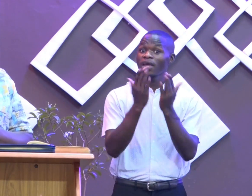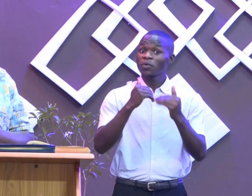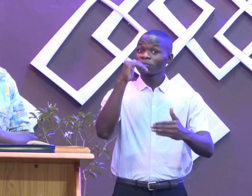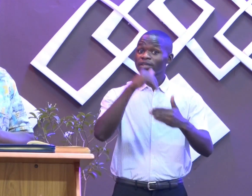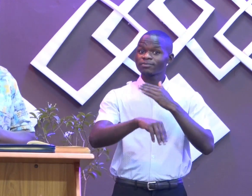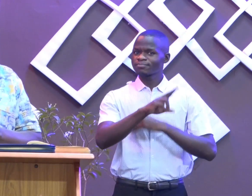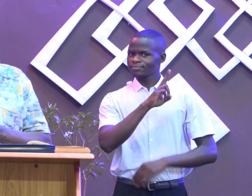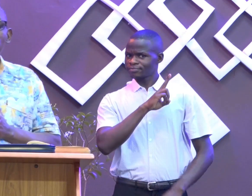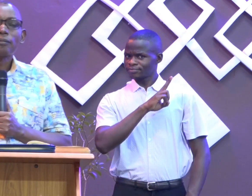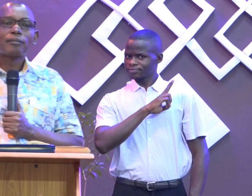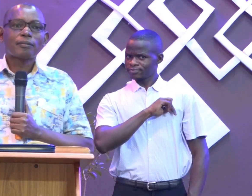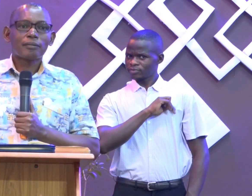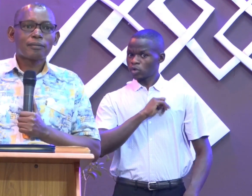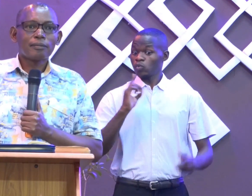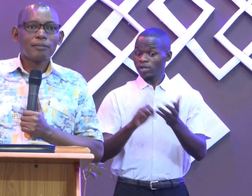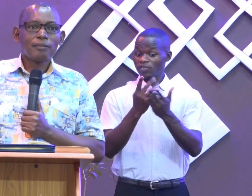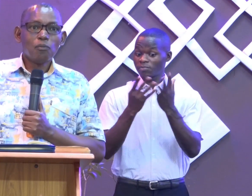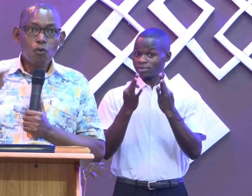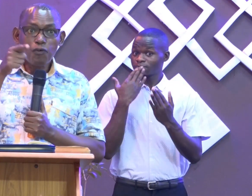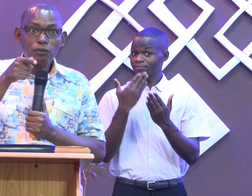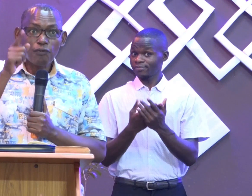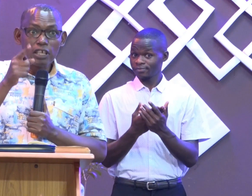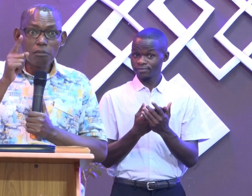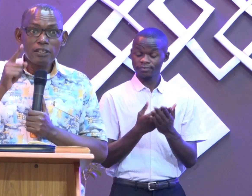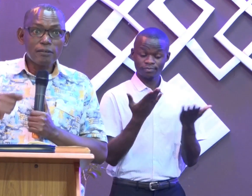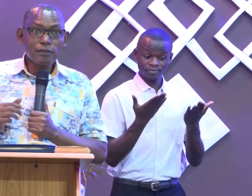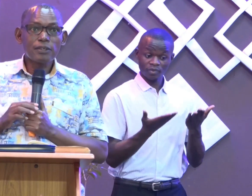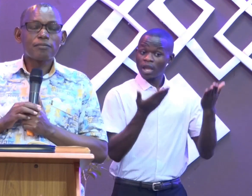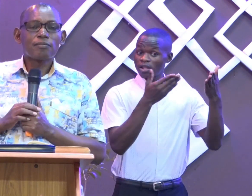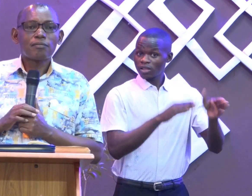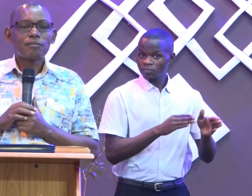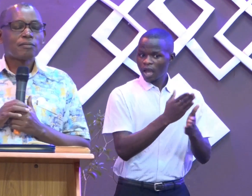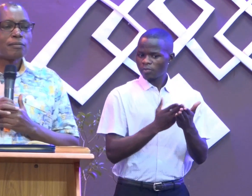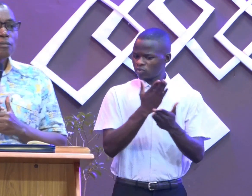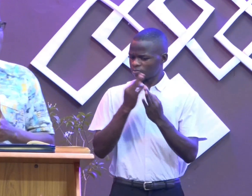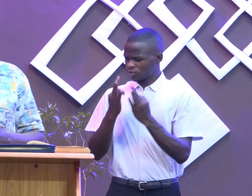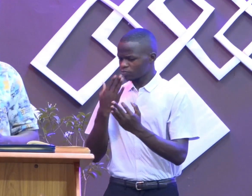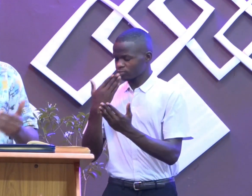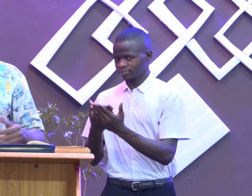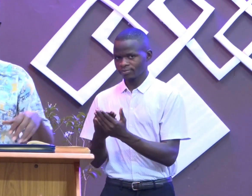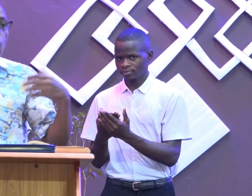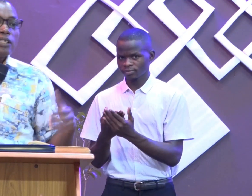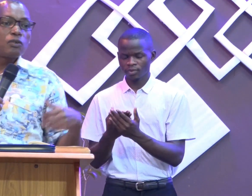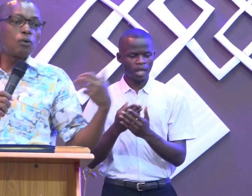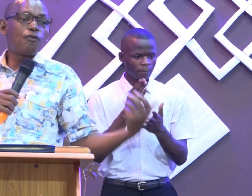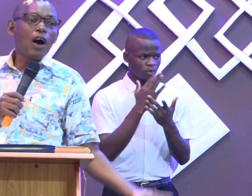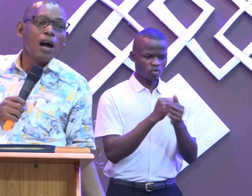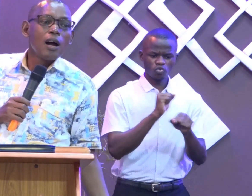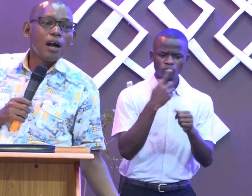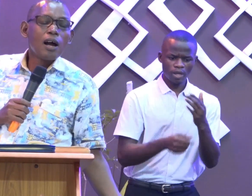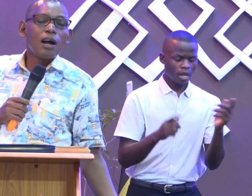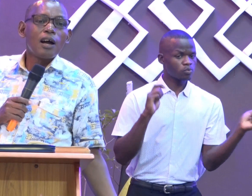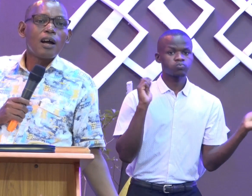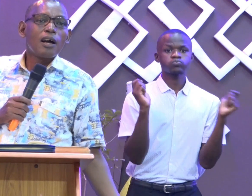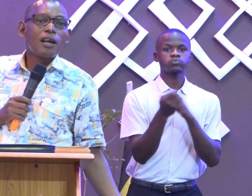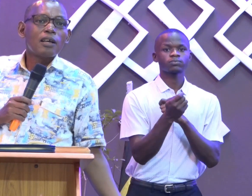tufunyemu ekirungi. In a bad thing, we've got something good. Mukufa tufunyemu ekirungi. In death, we've got something good. Mubamu okuwanyisa ogufa.